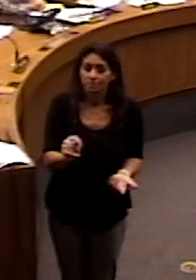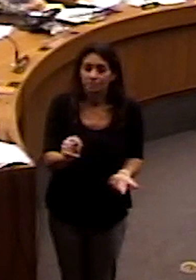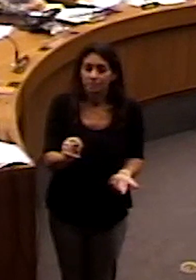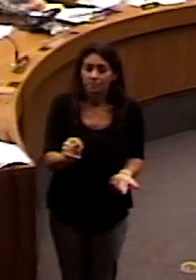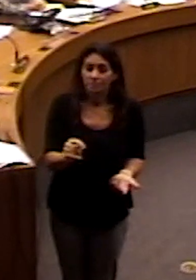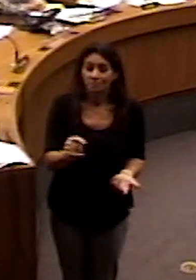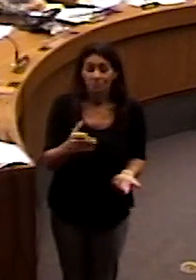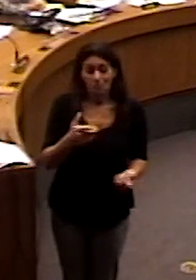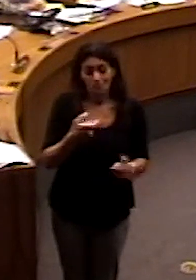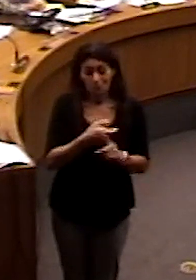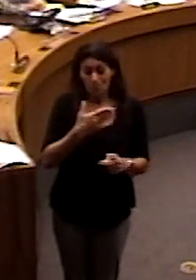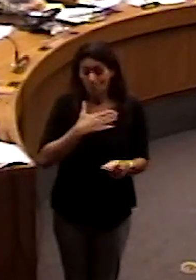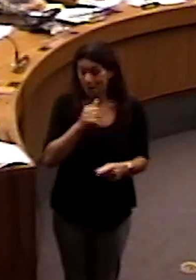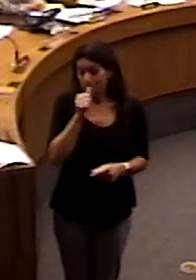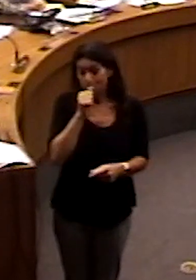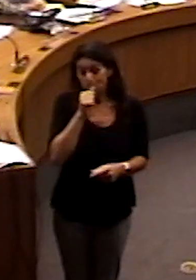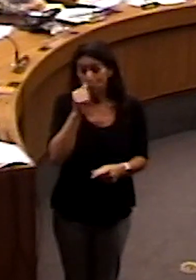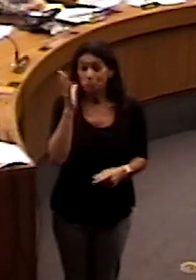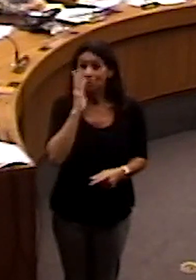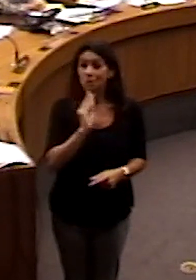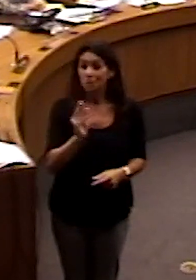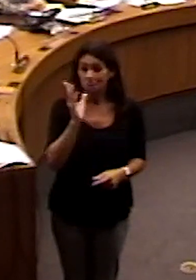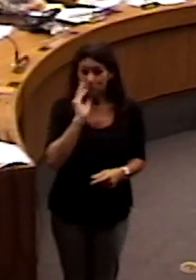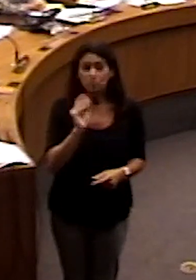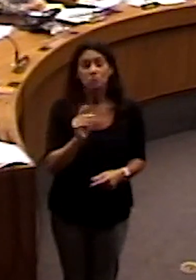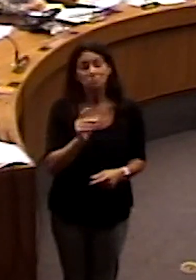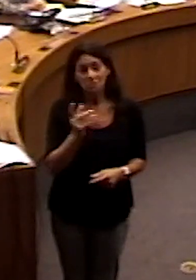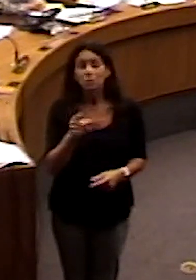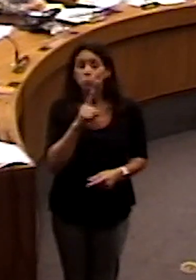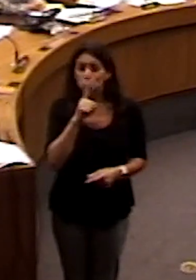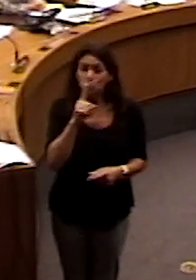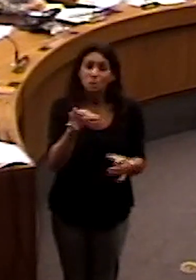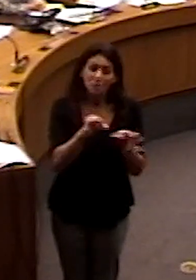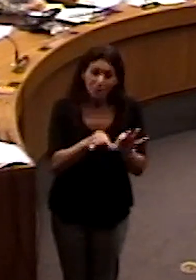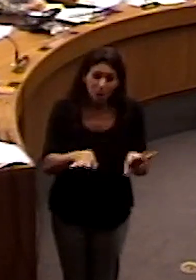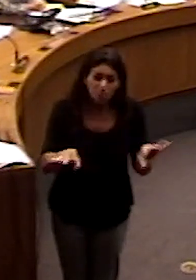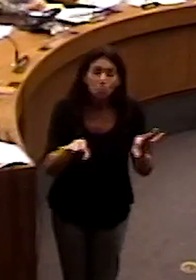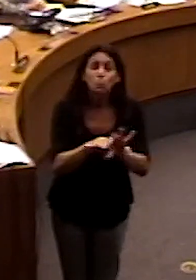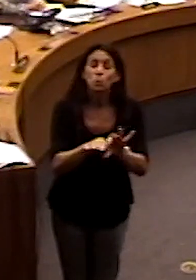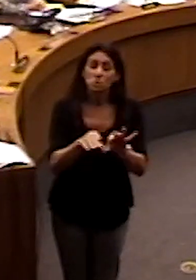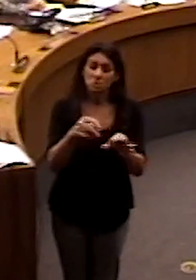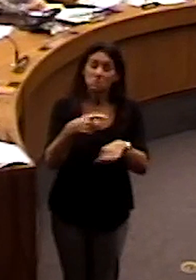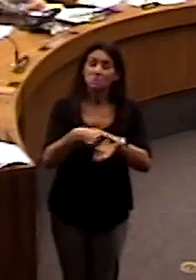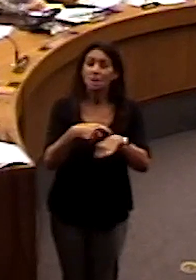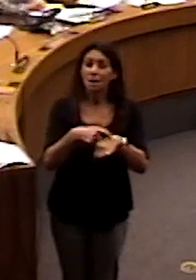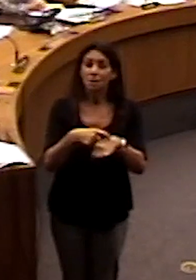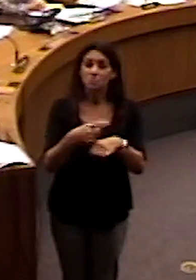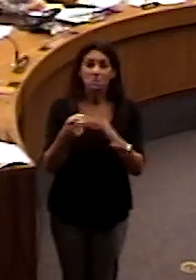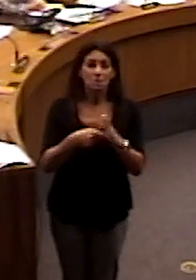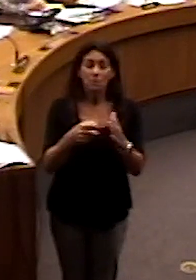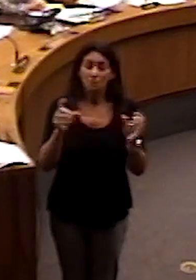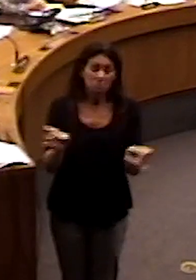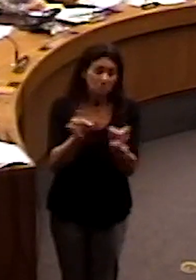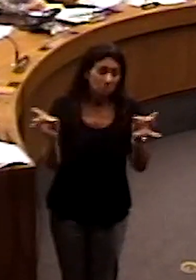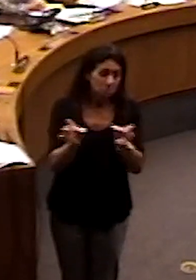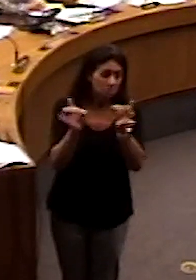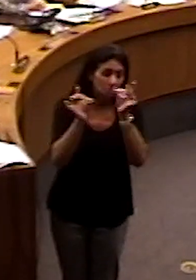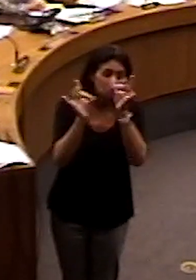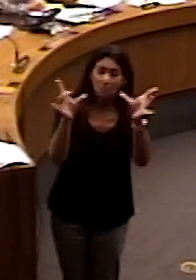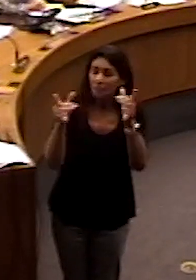my personal experience, there's critical times, and when you are faced with a